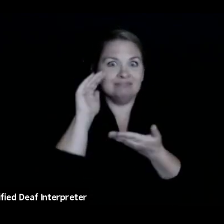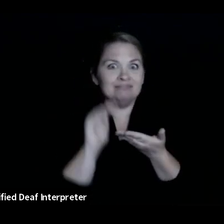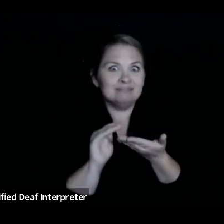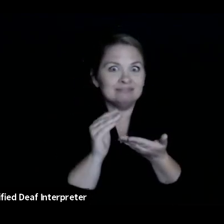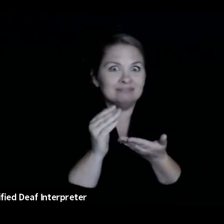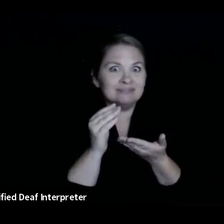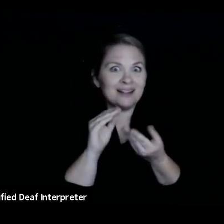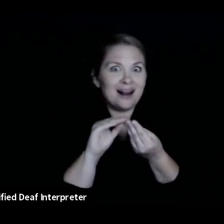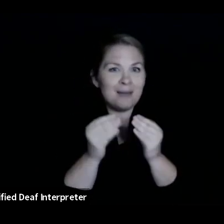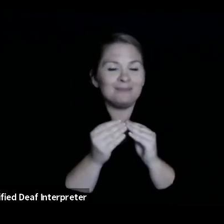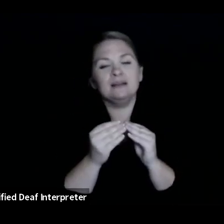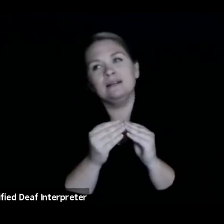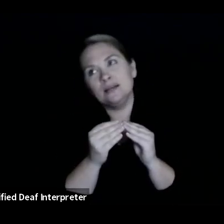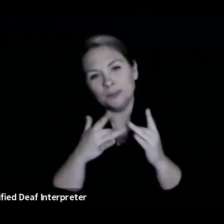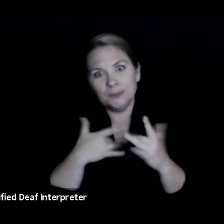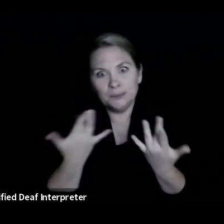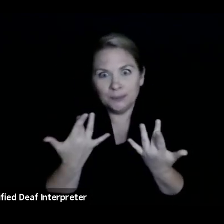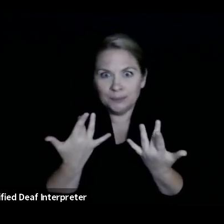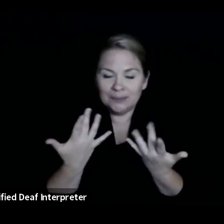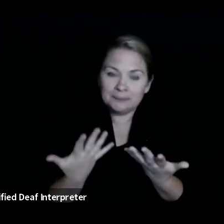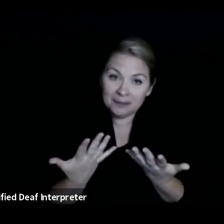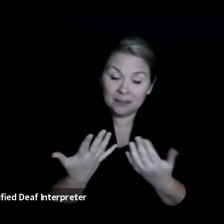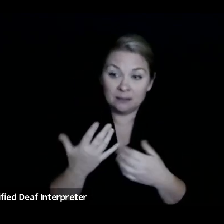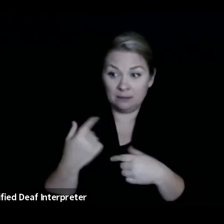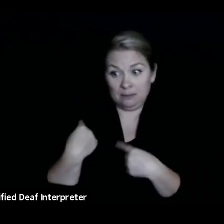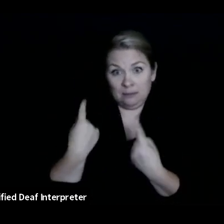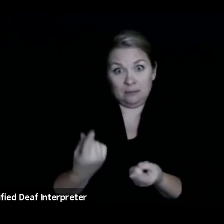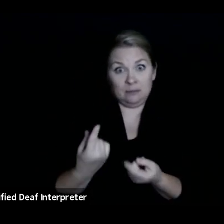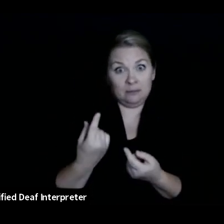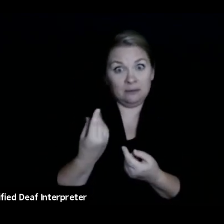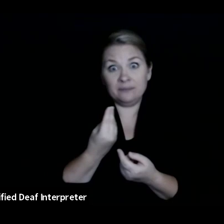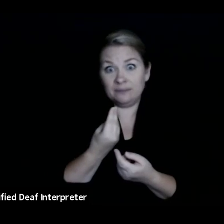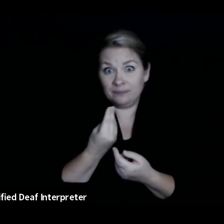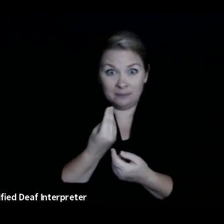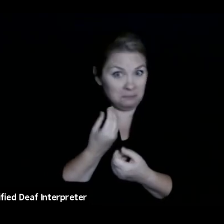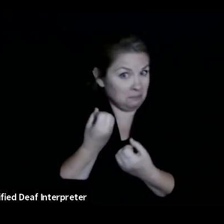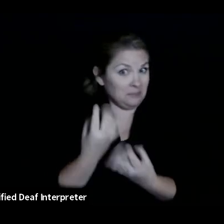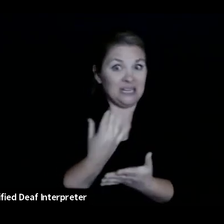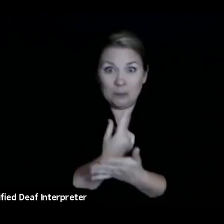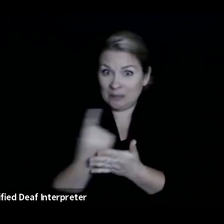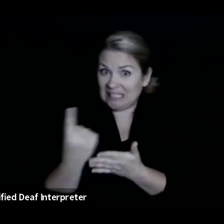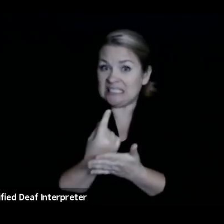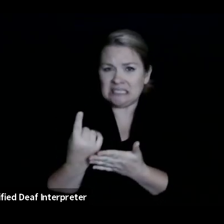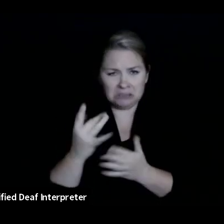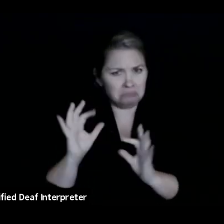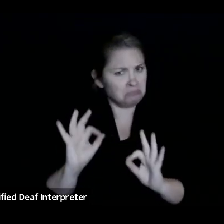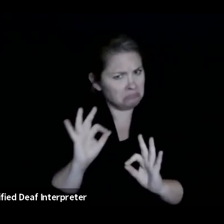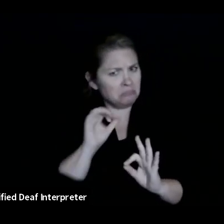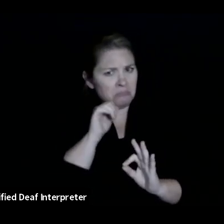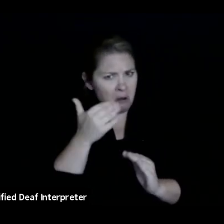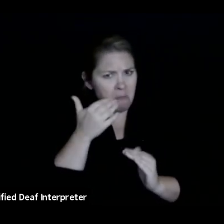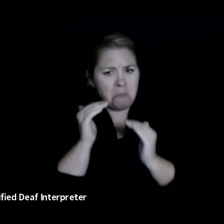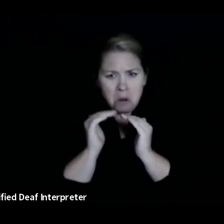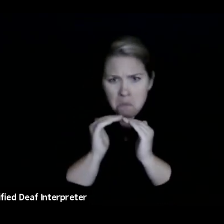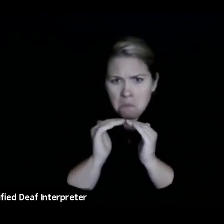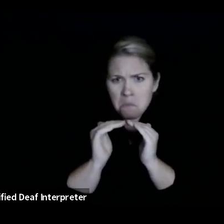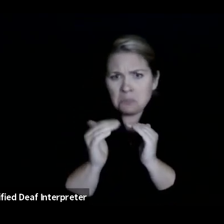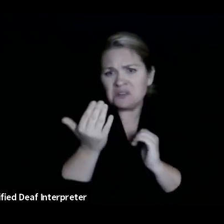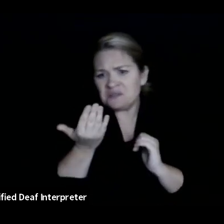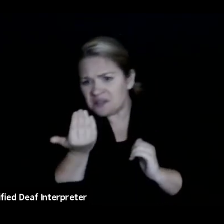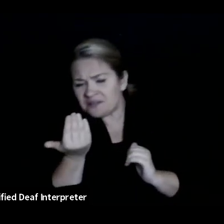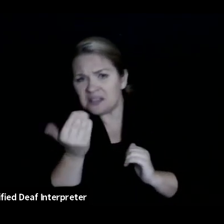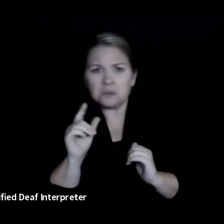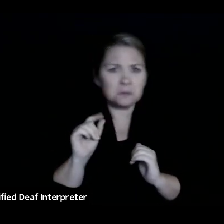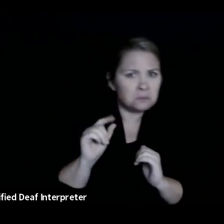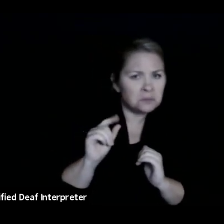where we've had very few cases, 15 to 20 cases